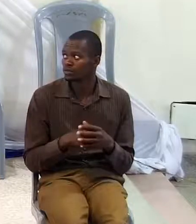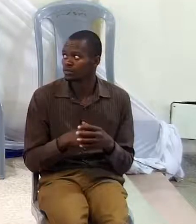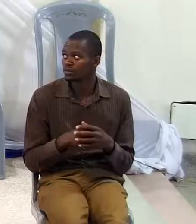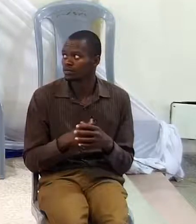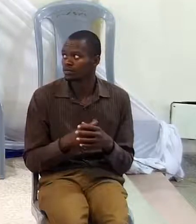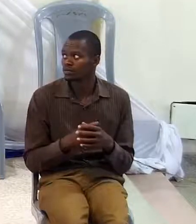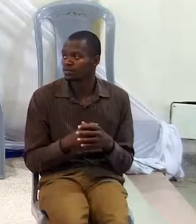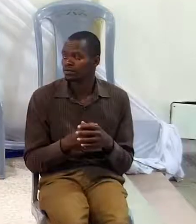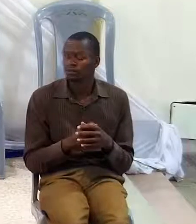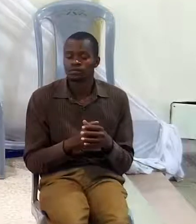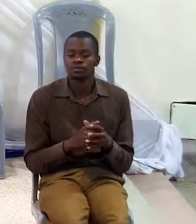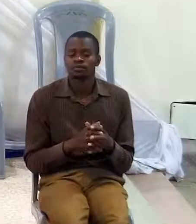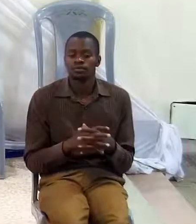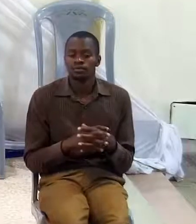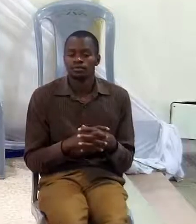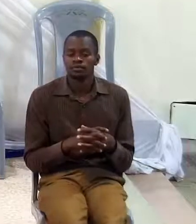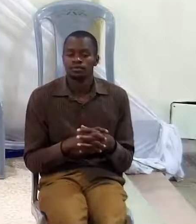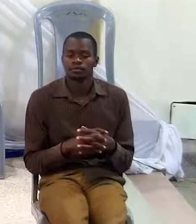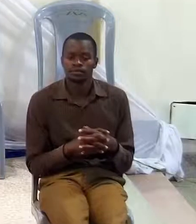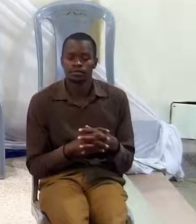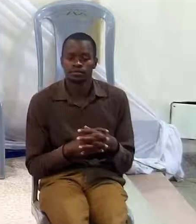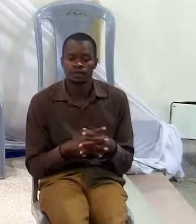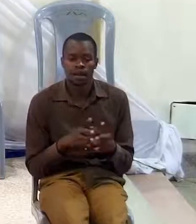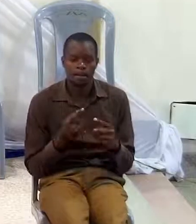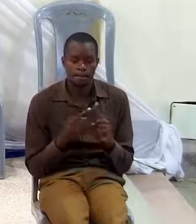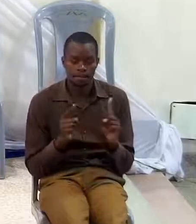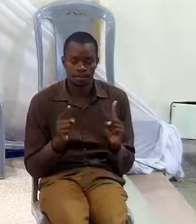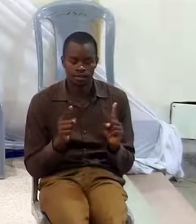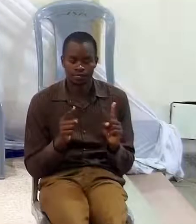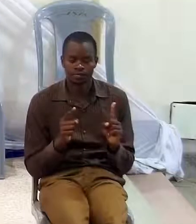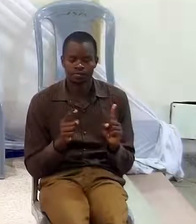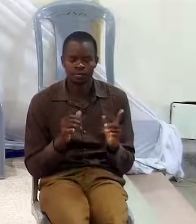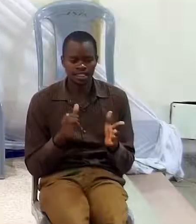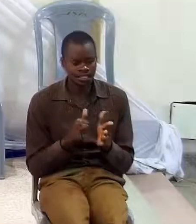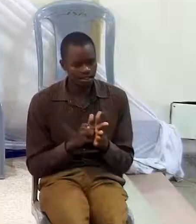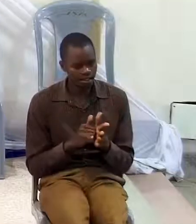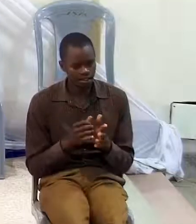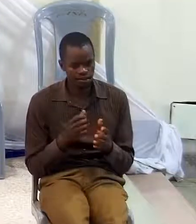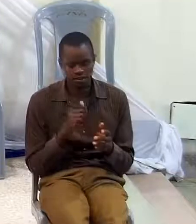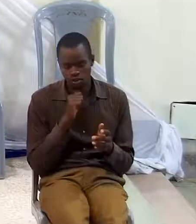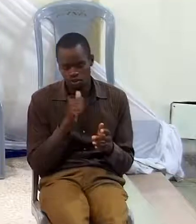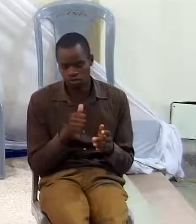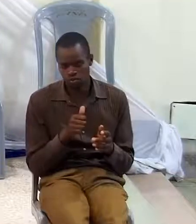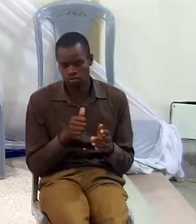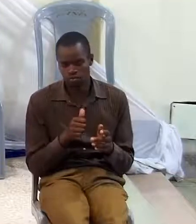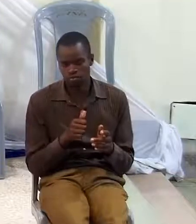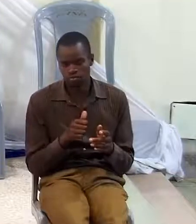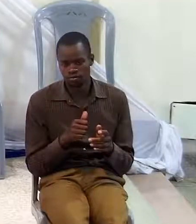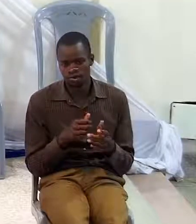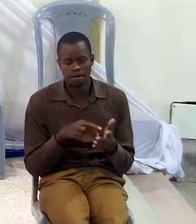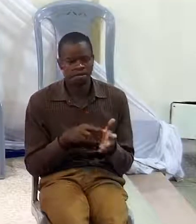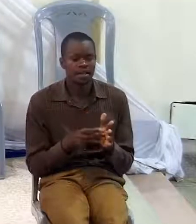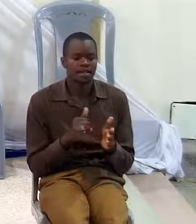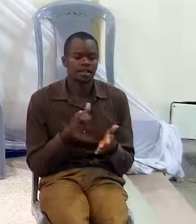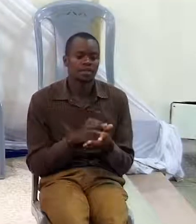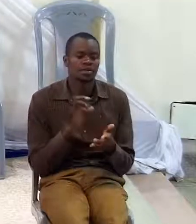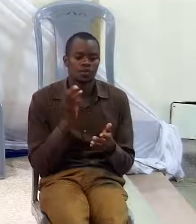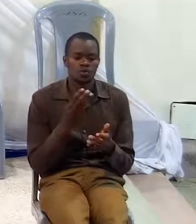proteins. But that is not that does not mean that we should not consume